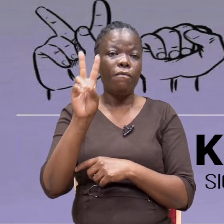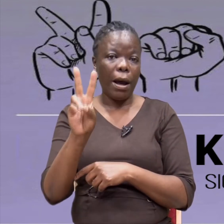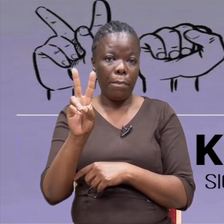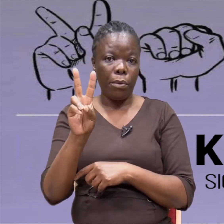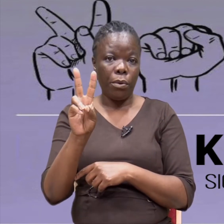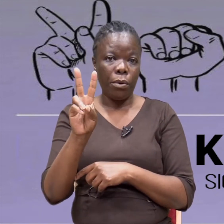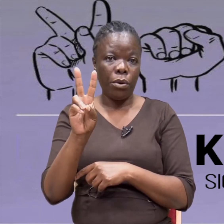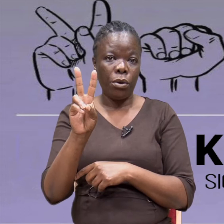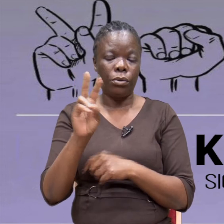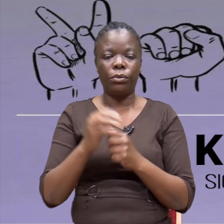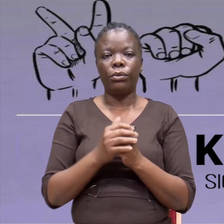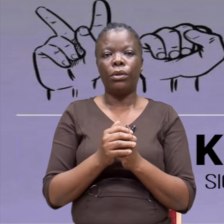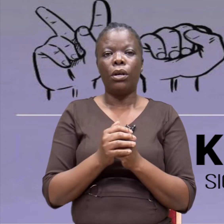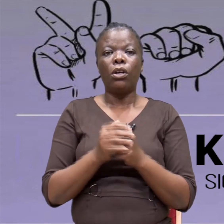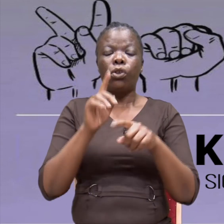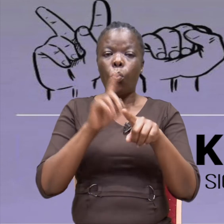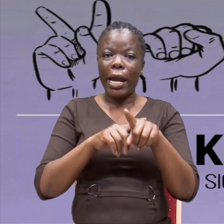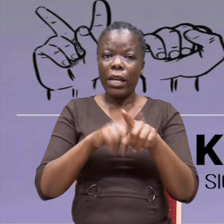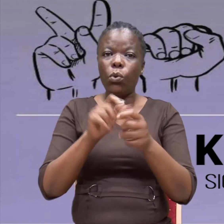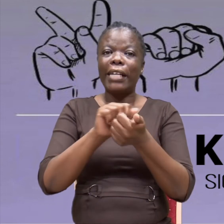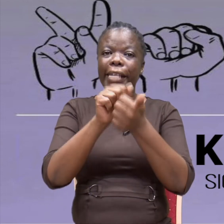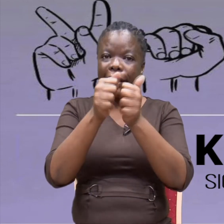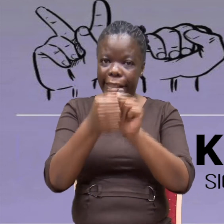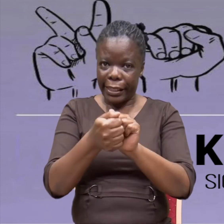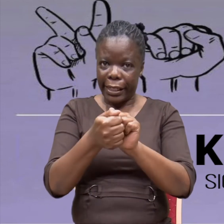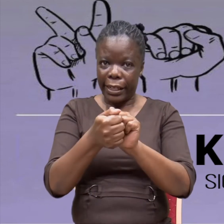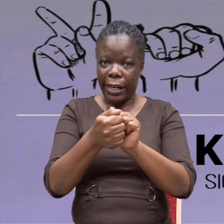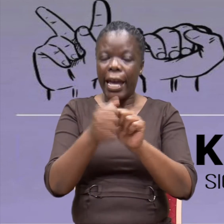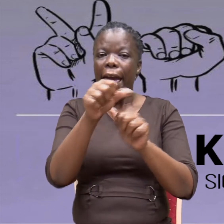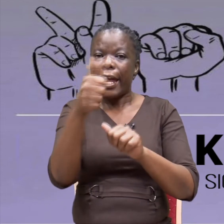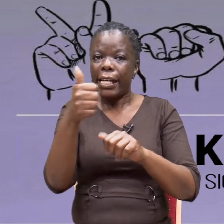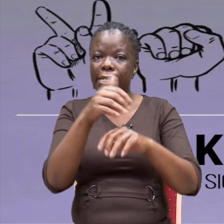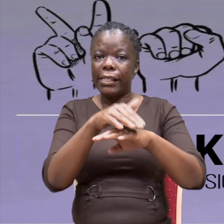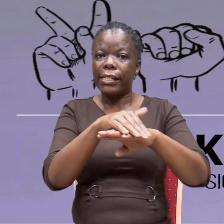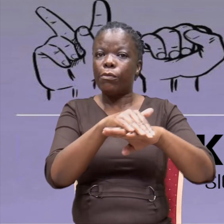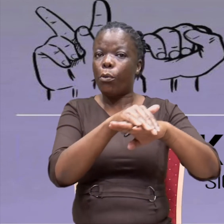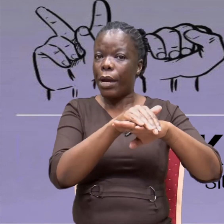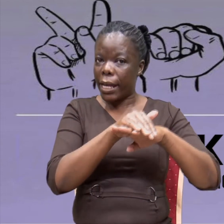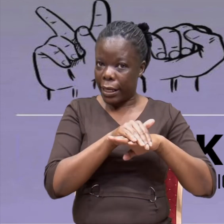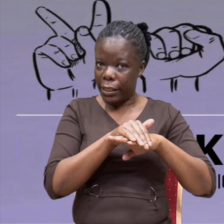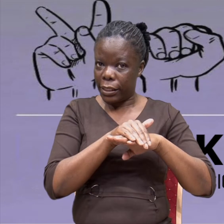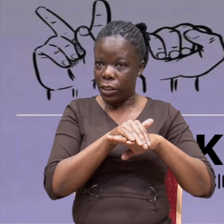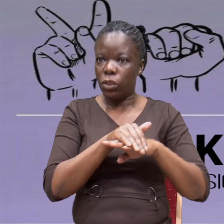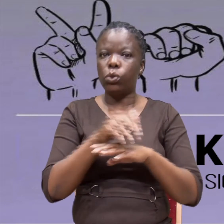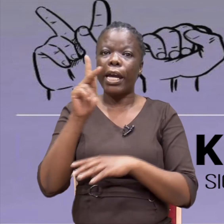verb. So when we are changing any sentence from English to Kenyan